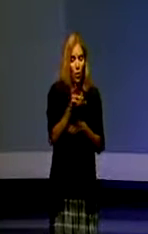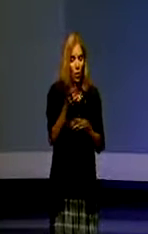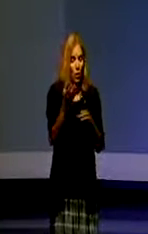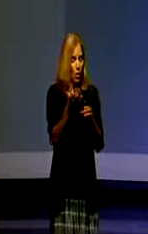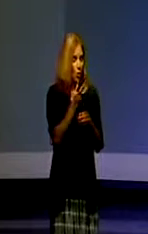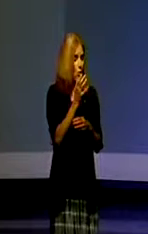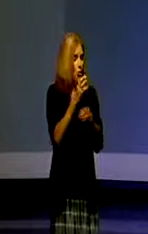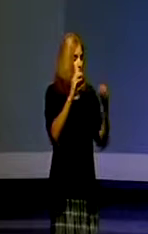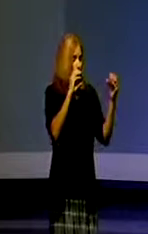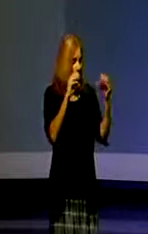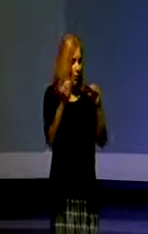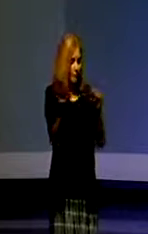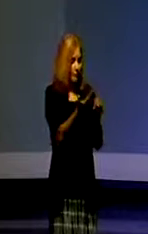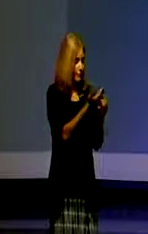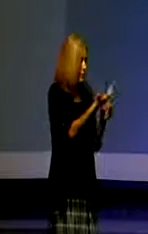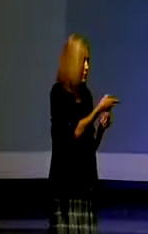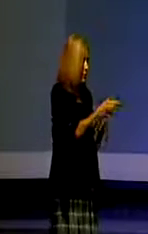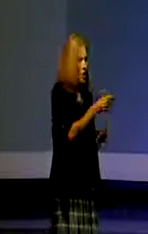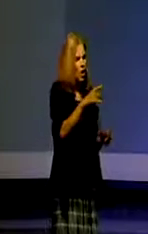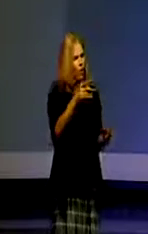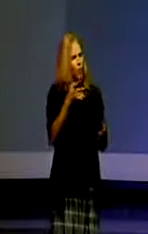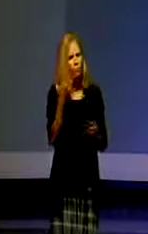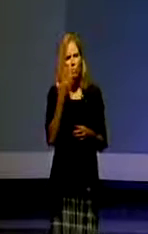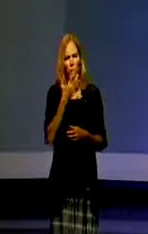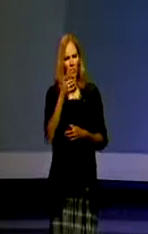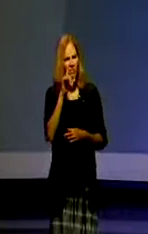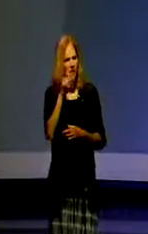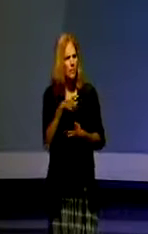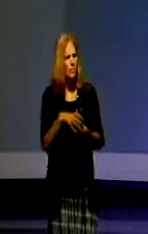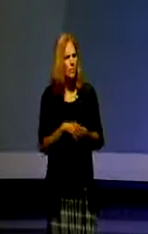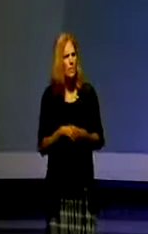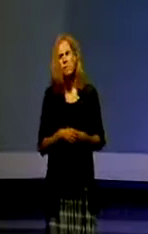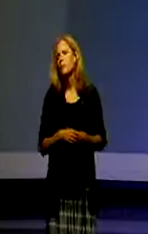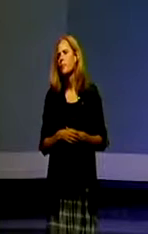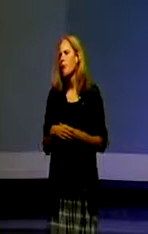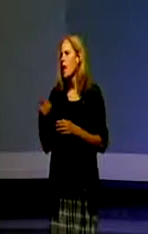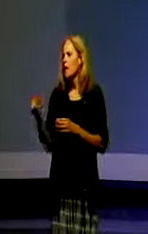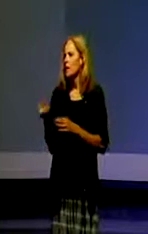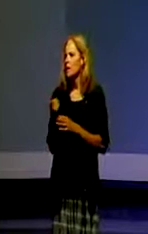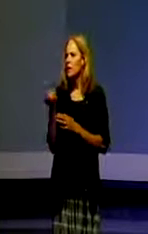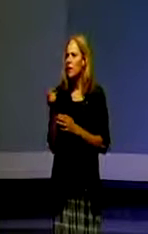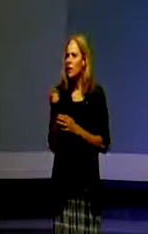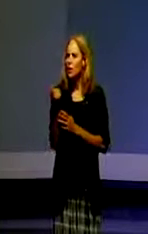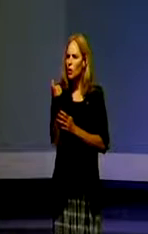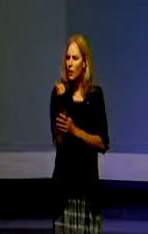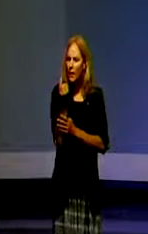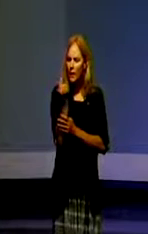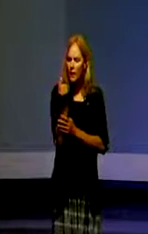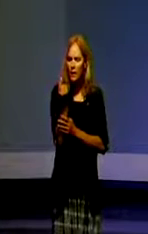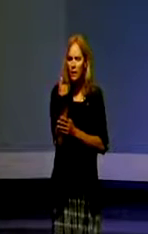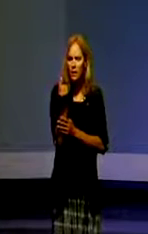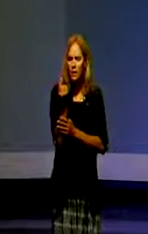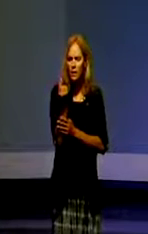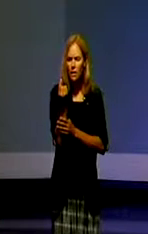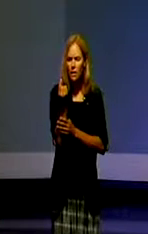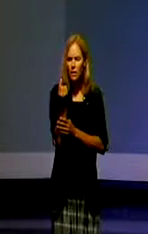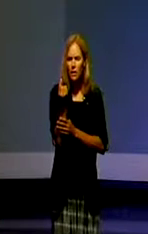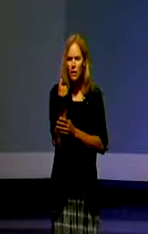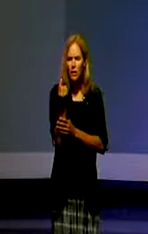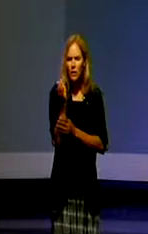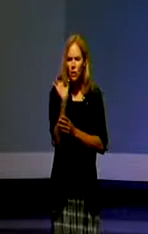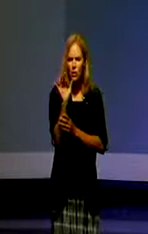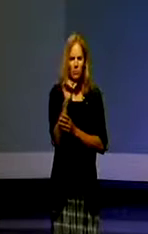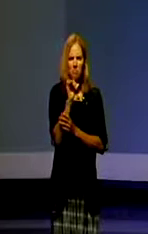of corn, we can't help but to be amazed that something so tiny, something that seems